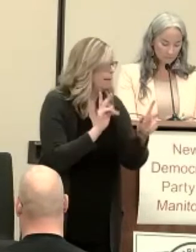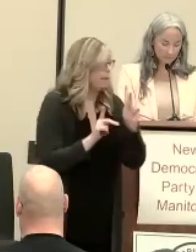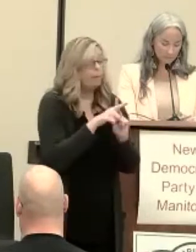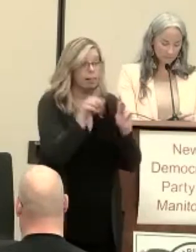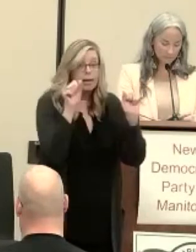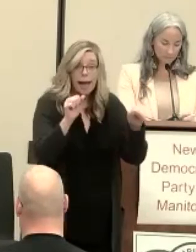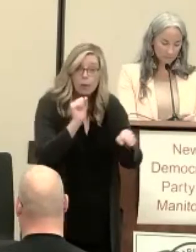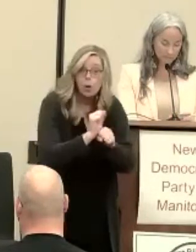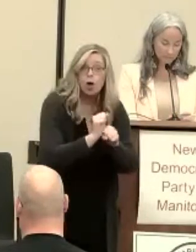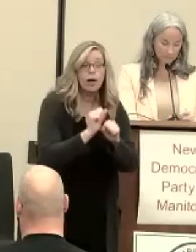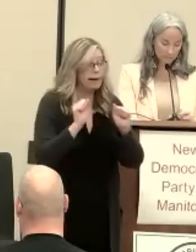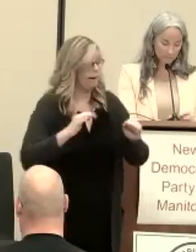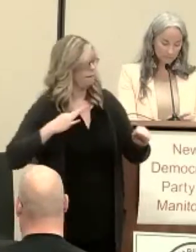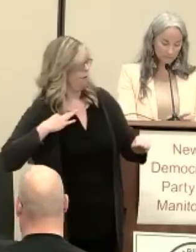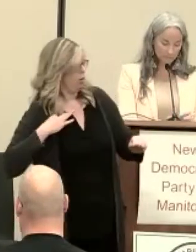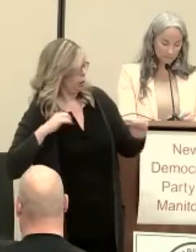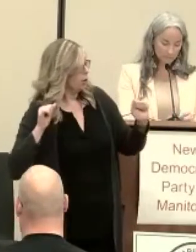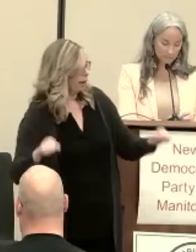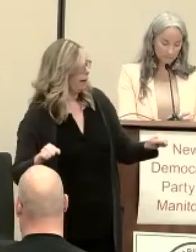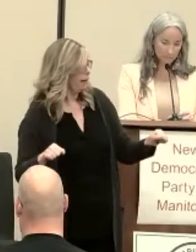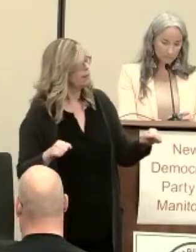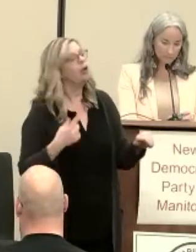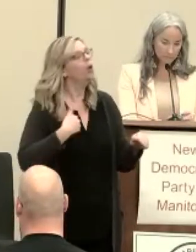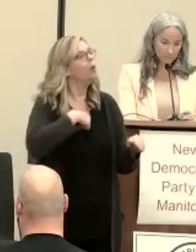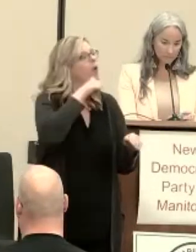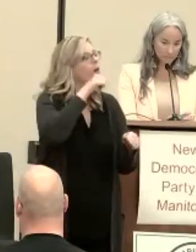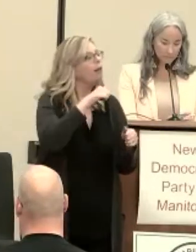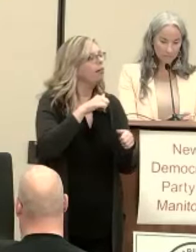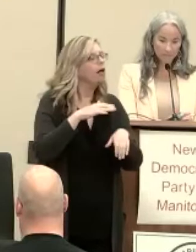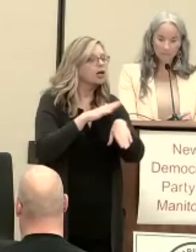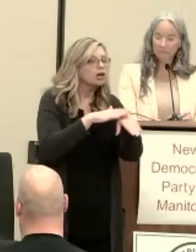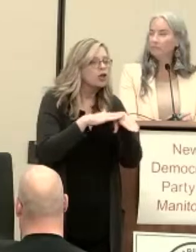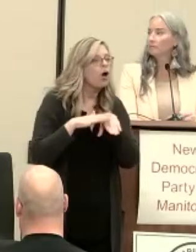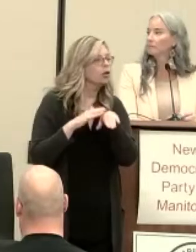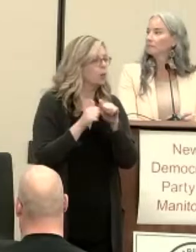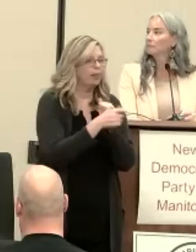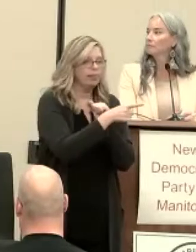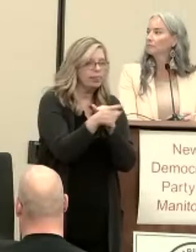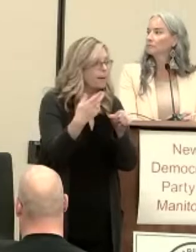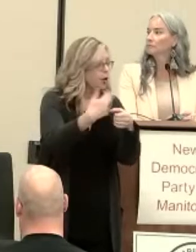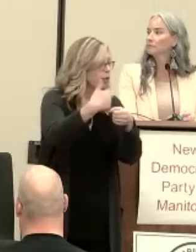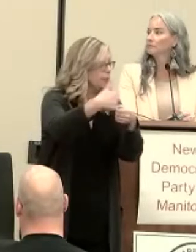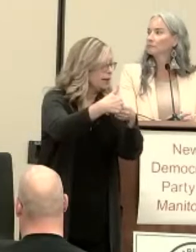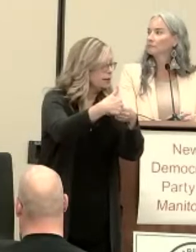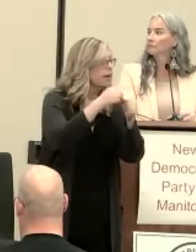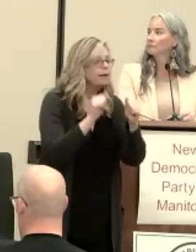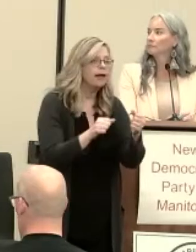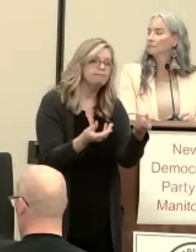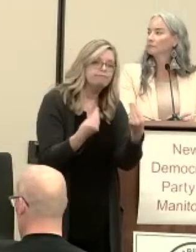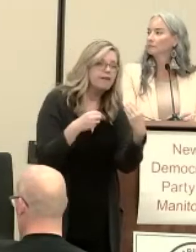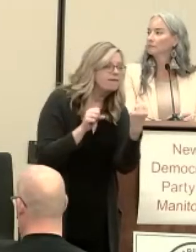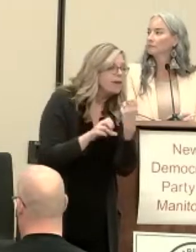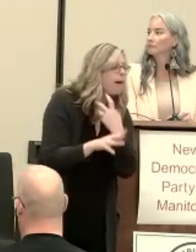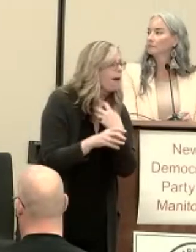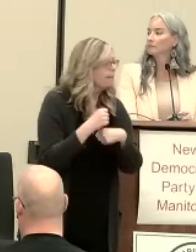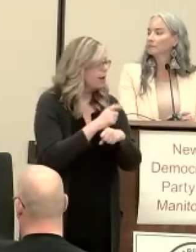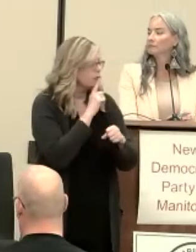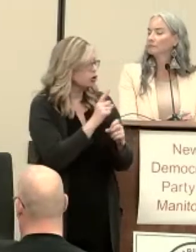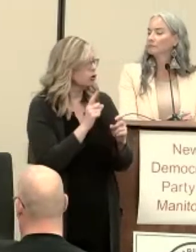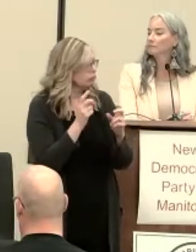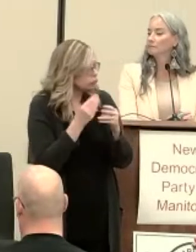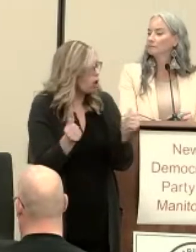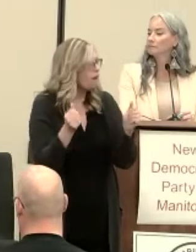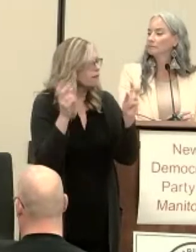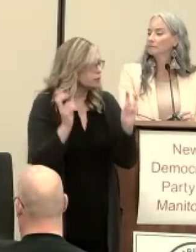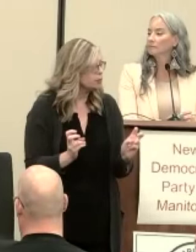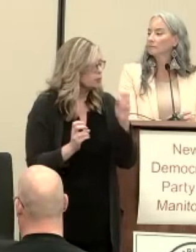and volunteer. And again, we would consult with program participants and leaders to ensure that issues are addressed. We do commit to